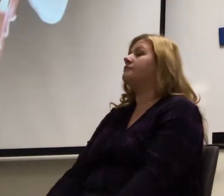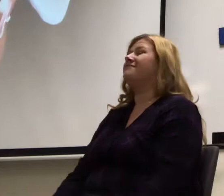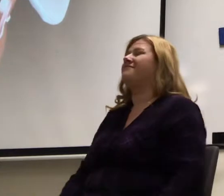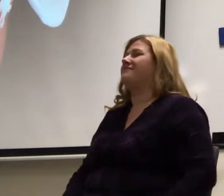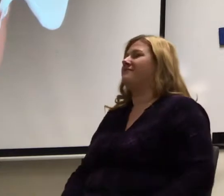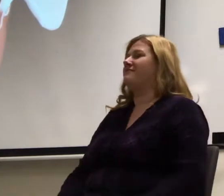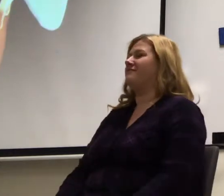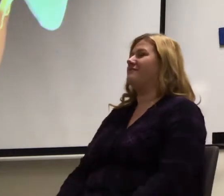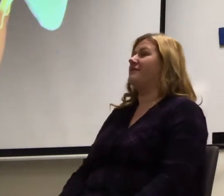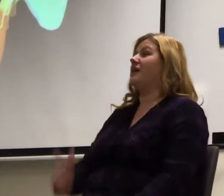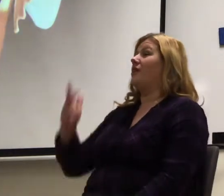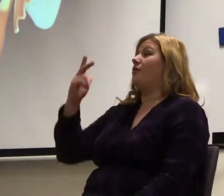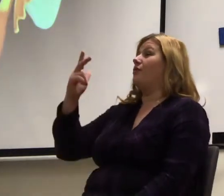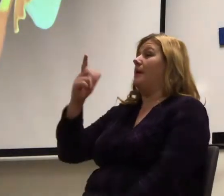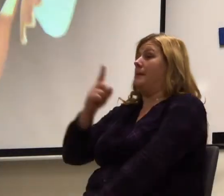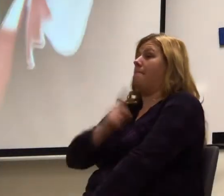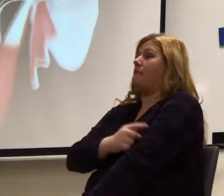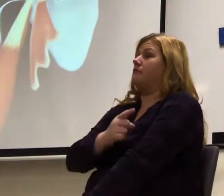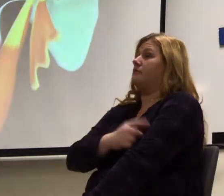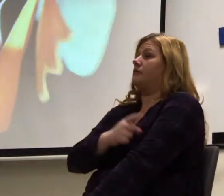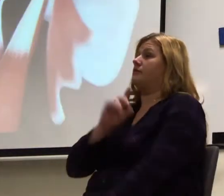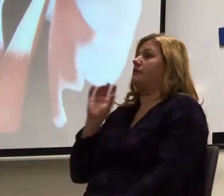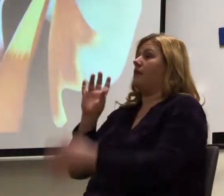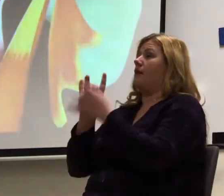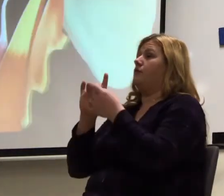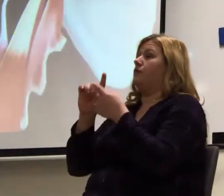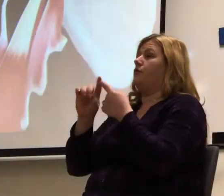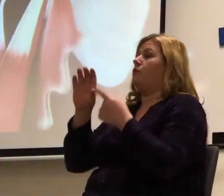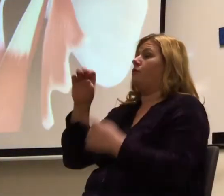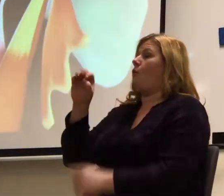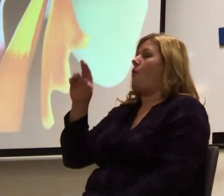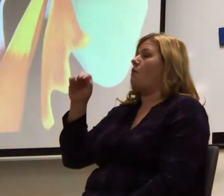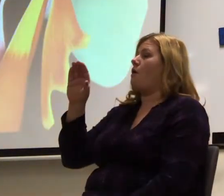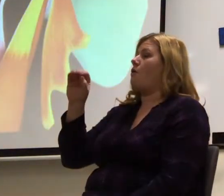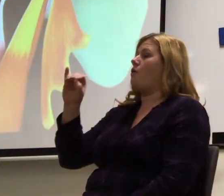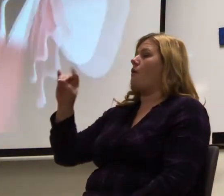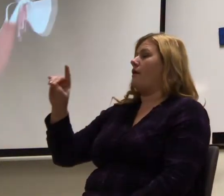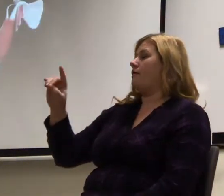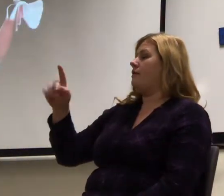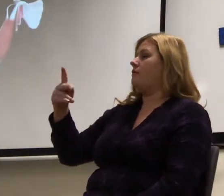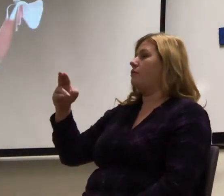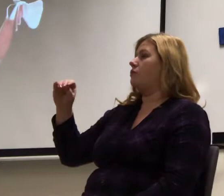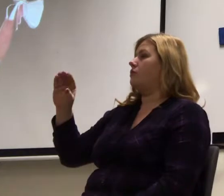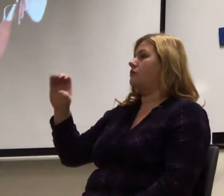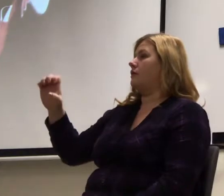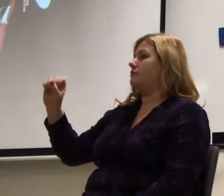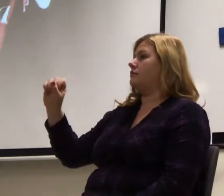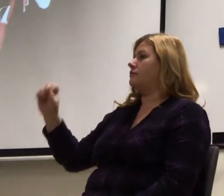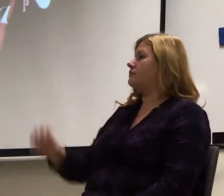So those are three muscles that are attaching to the coracoid process. Well, let me explode